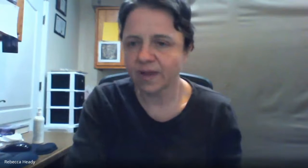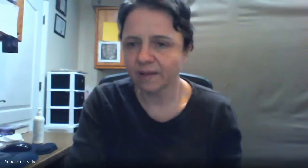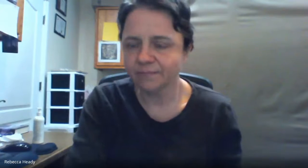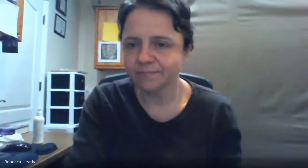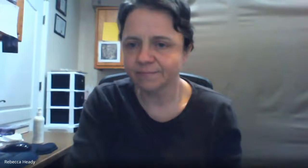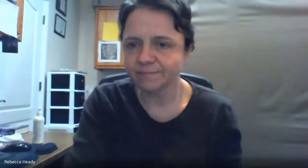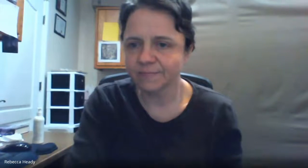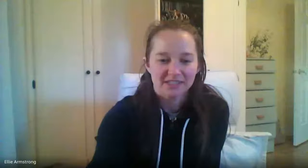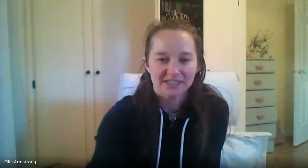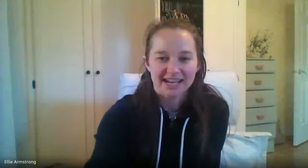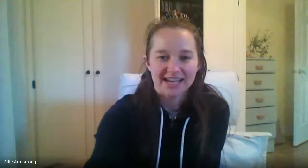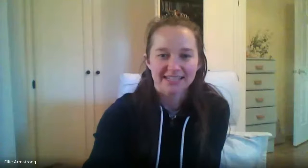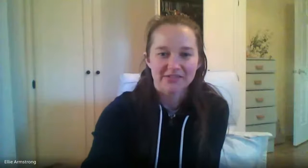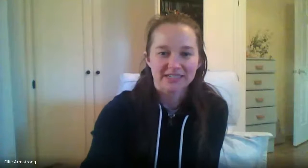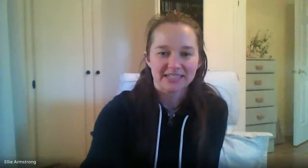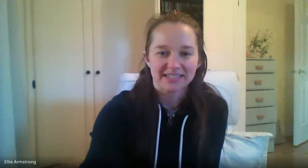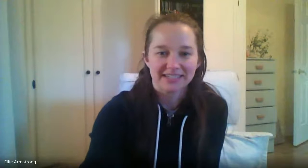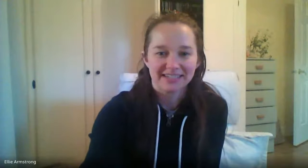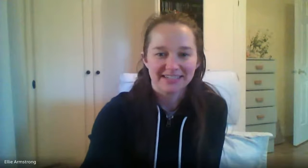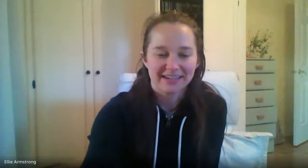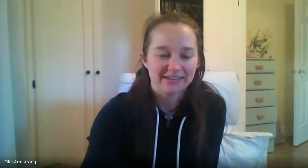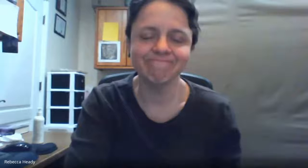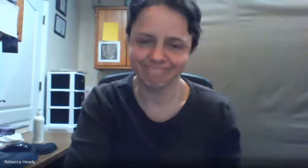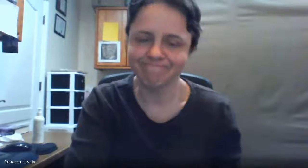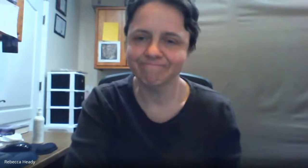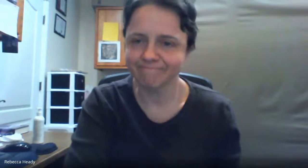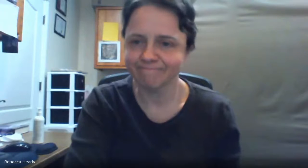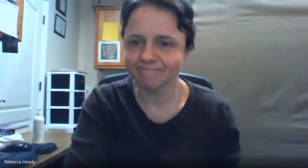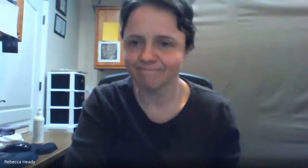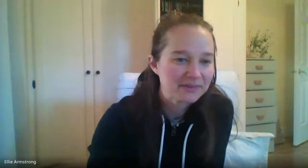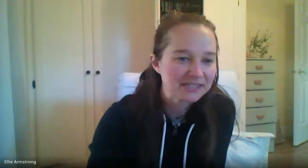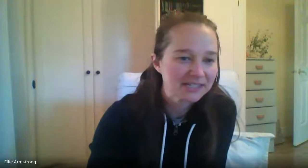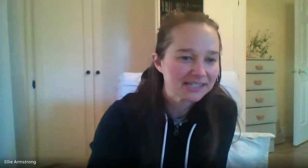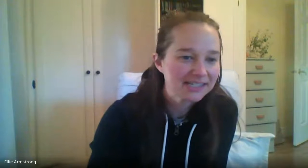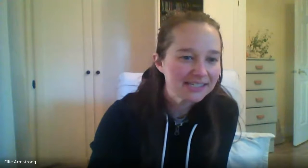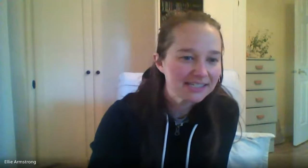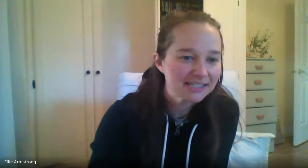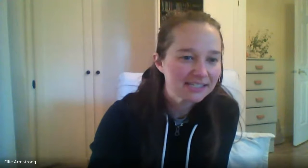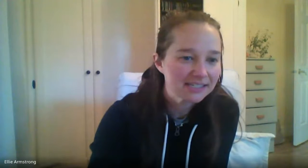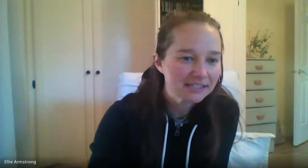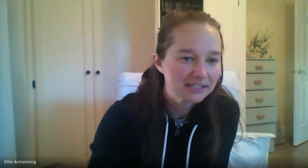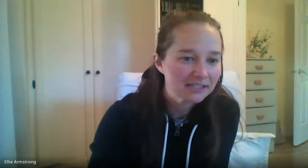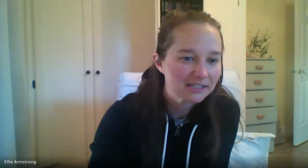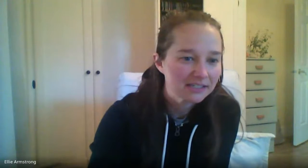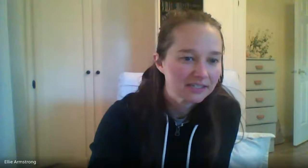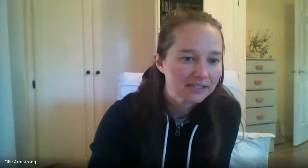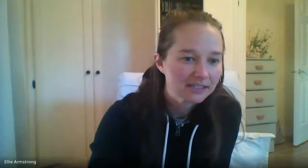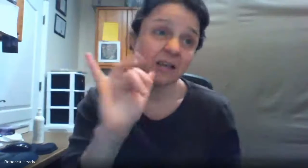Okay. Should I ask a question? Mm-hmm. I'm just looking at the list. You can ask the same